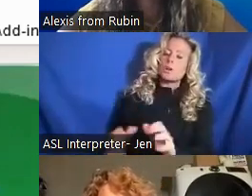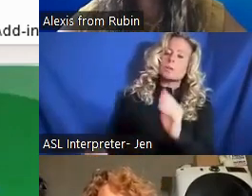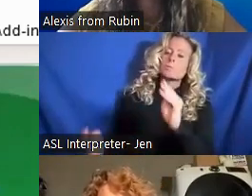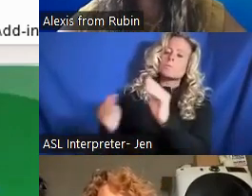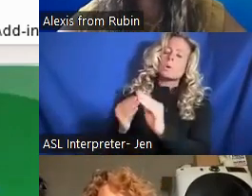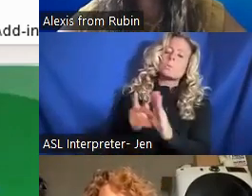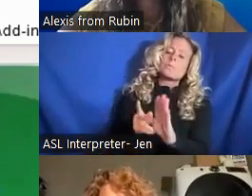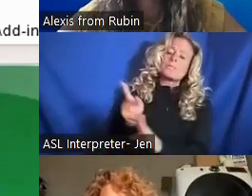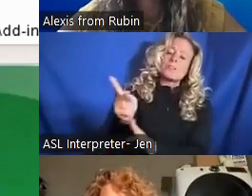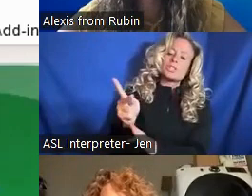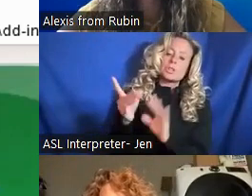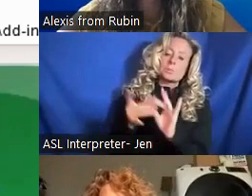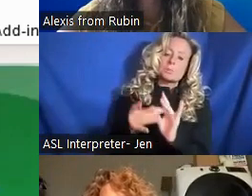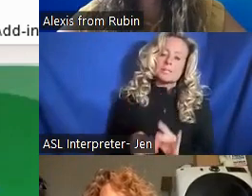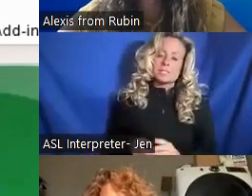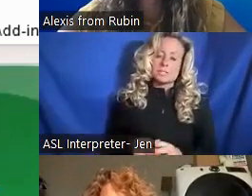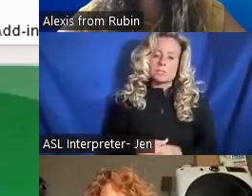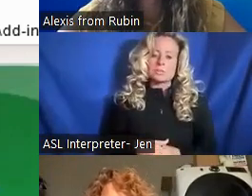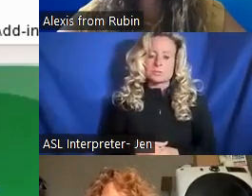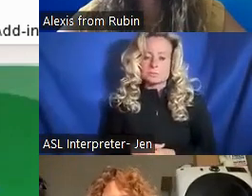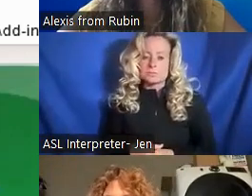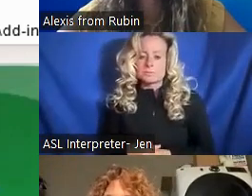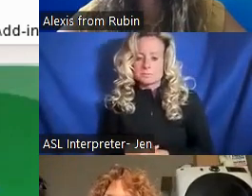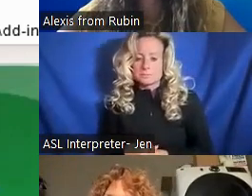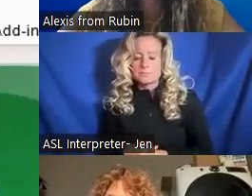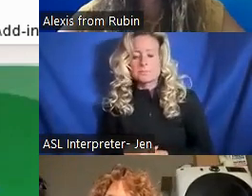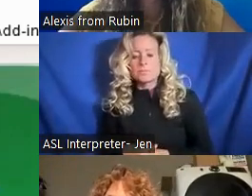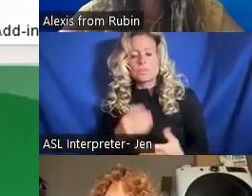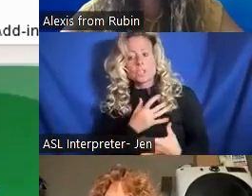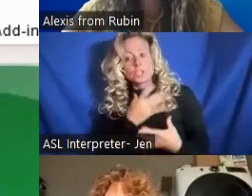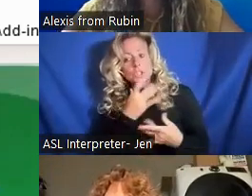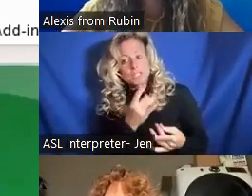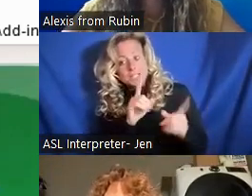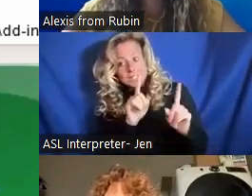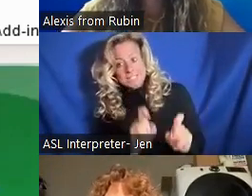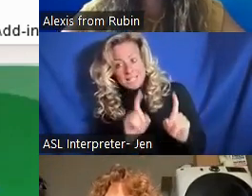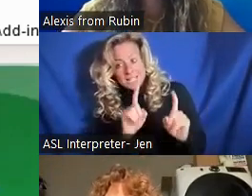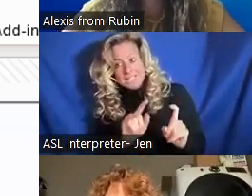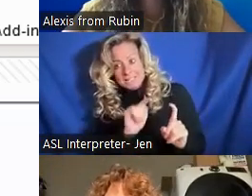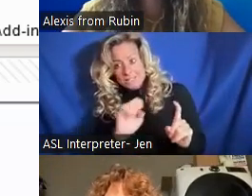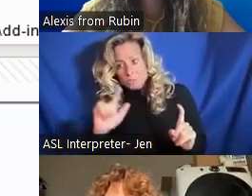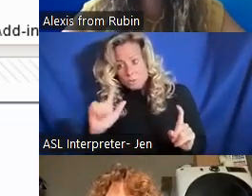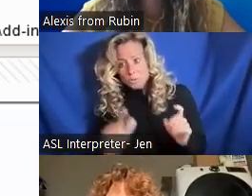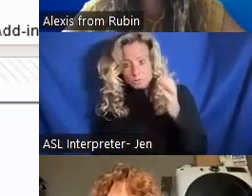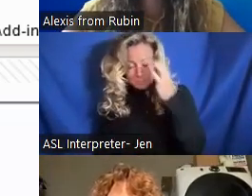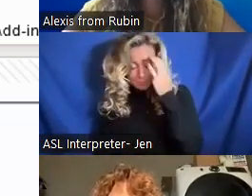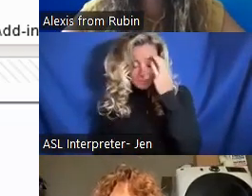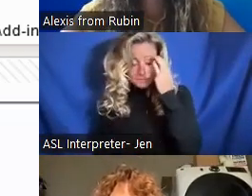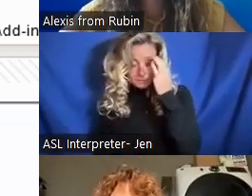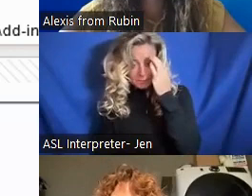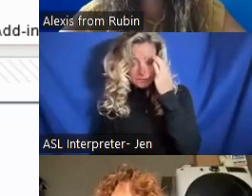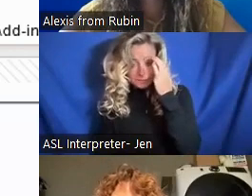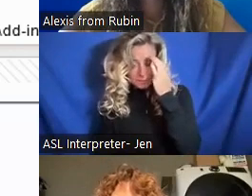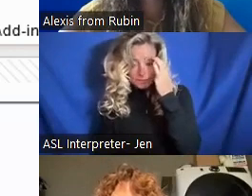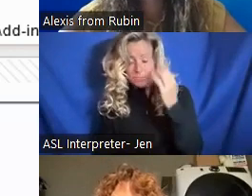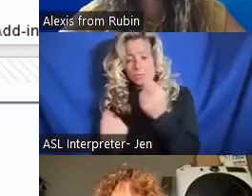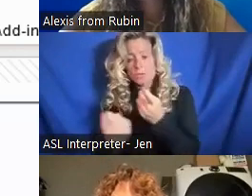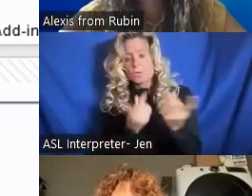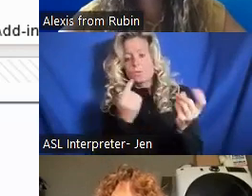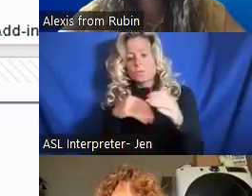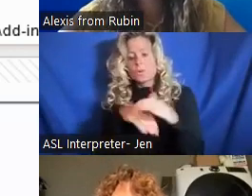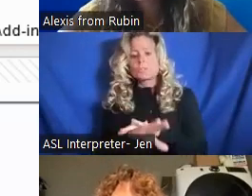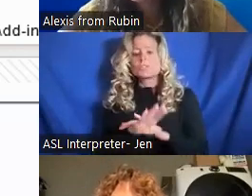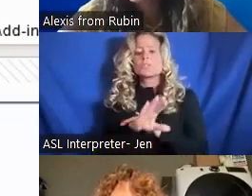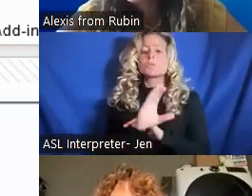messages? So if you're interested in trialing this tool, all you need to do is go to the chat right now,